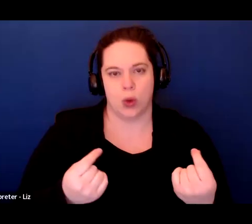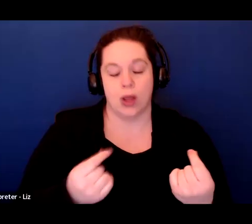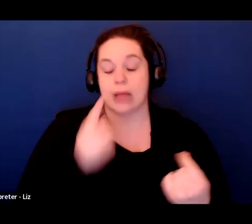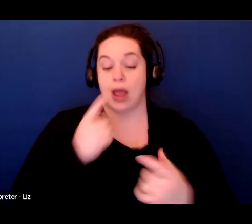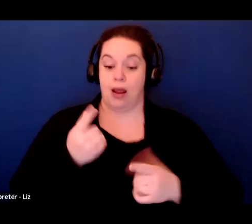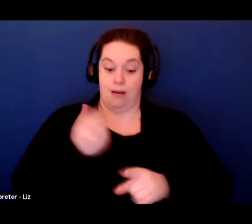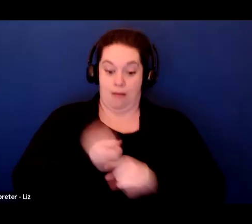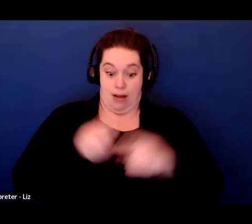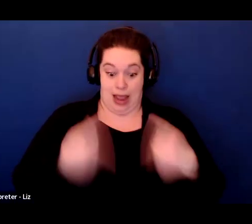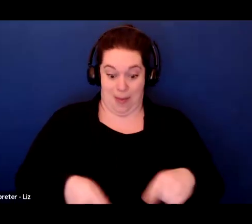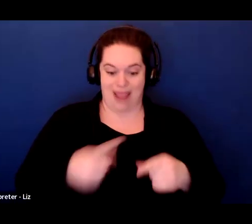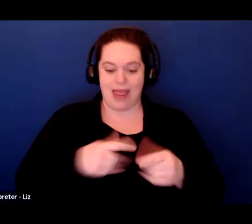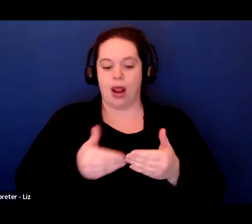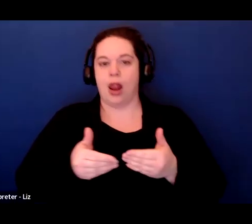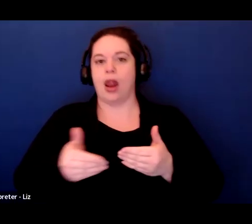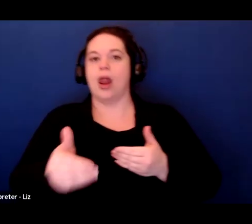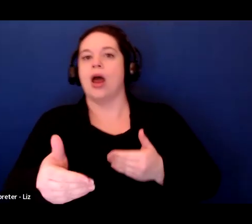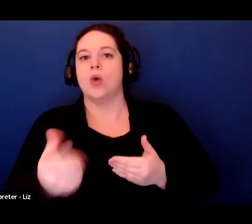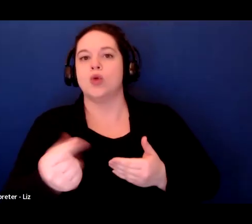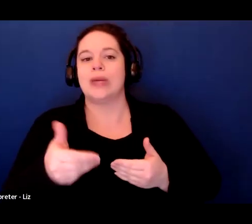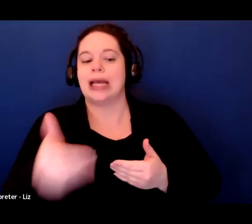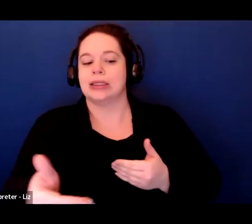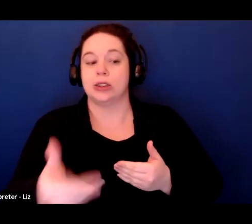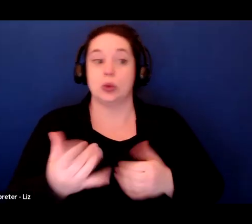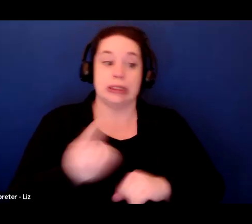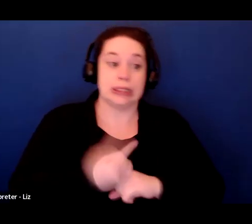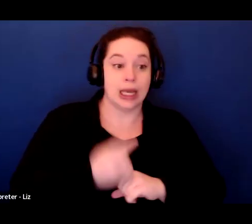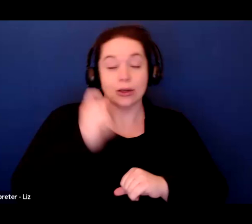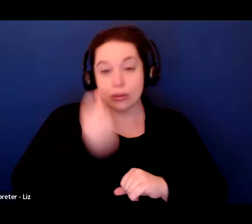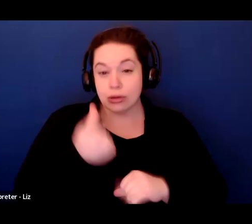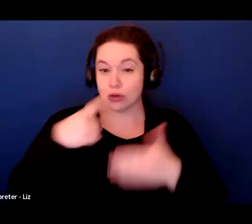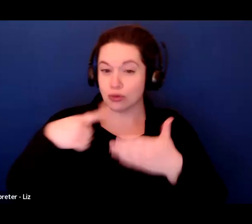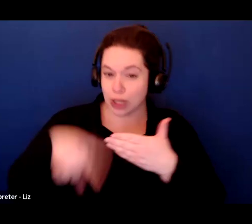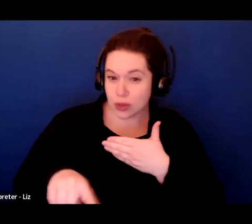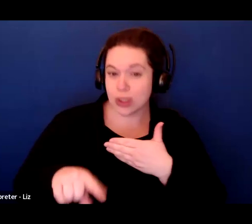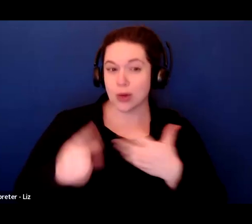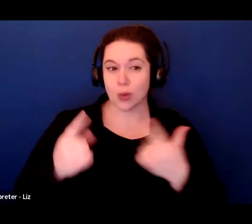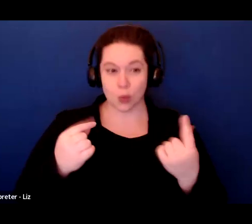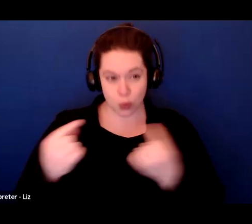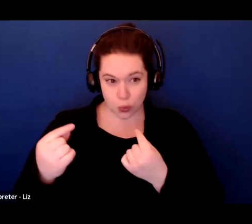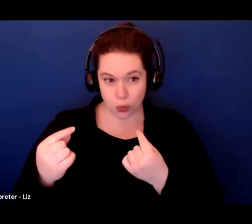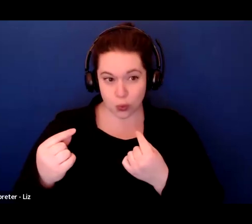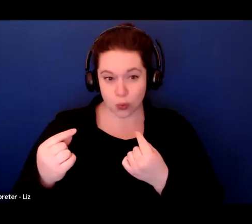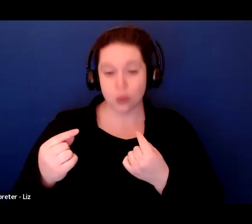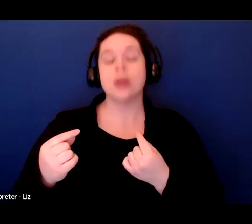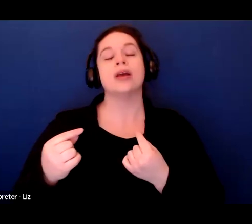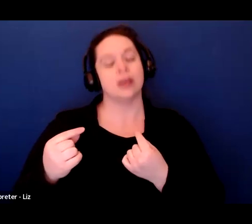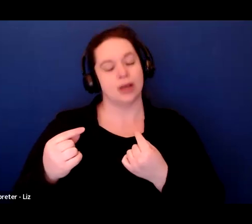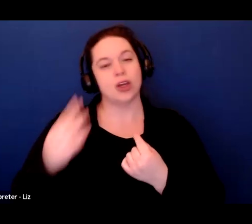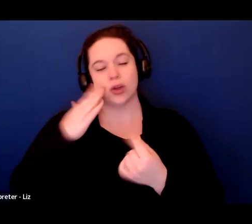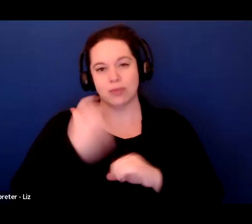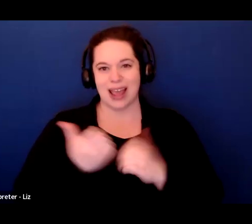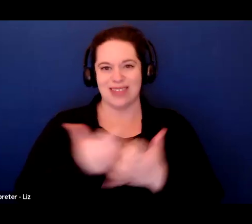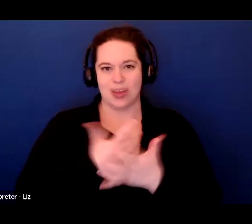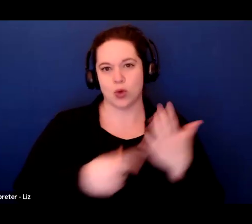happens, what do I need to do today? What do I need to do tomorrow? What will I need to do next week? so that you'll be sure that you have everything you need. And